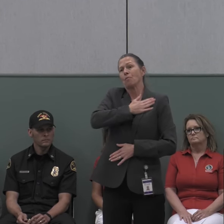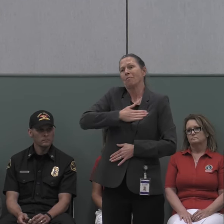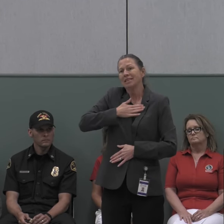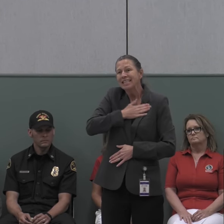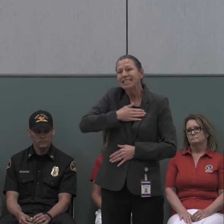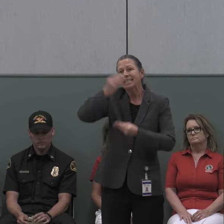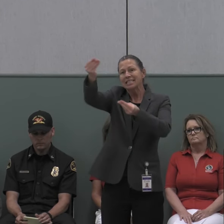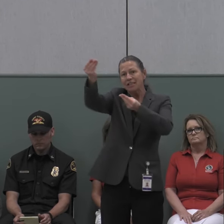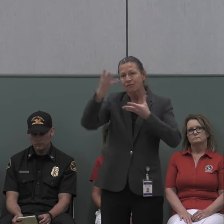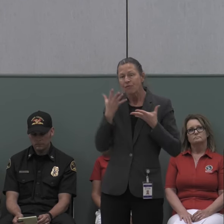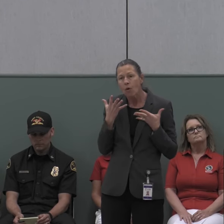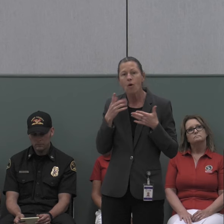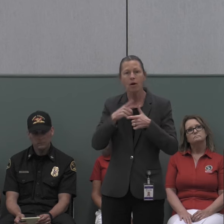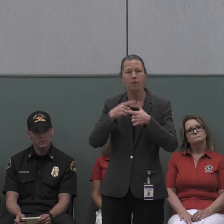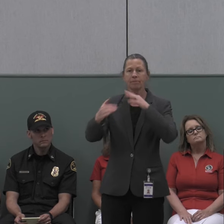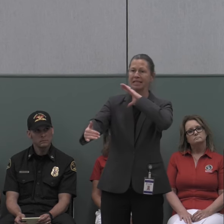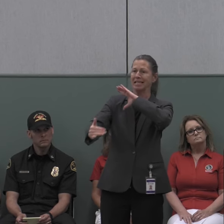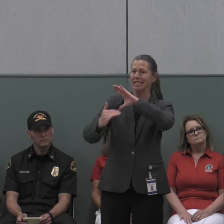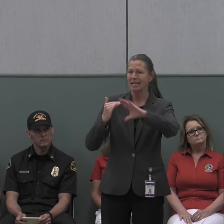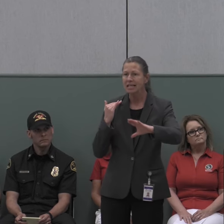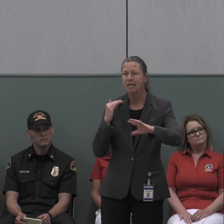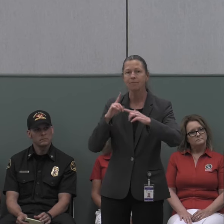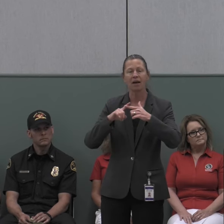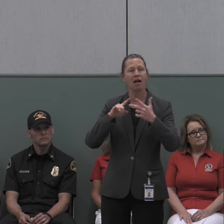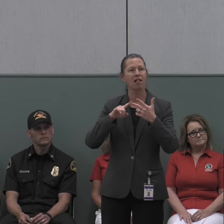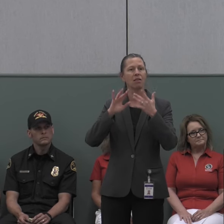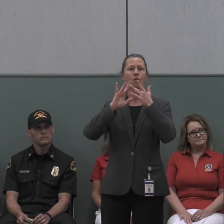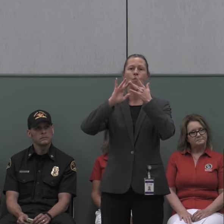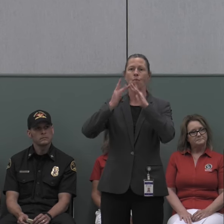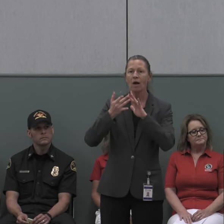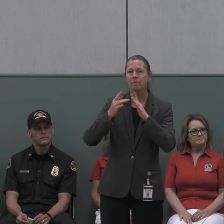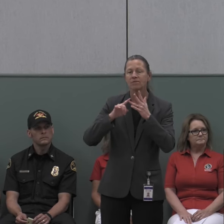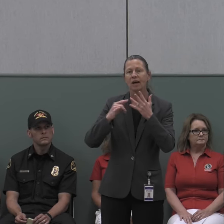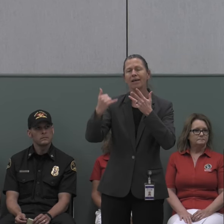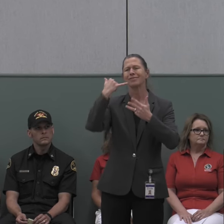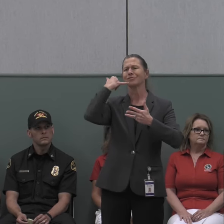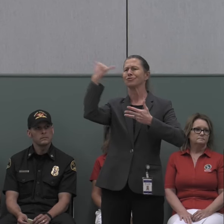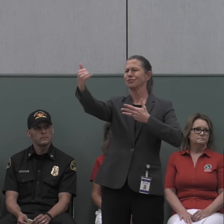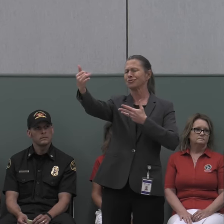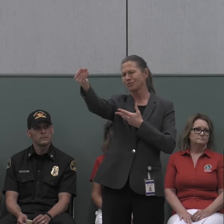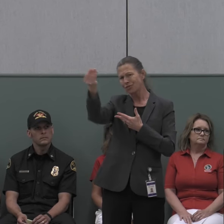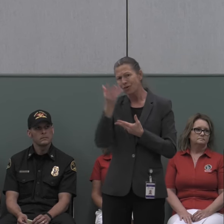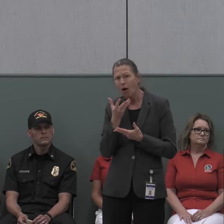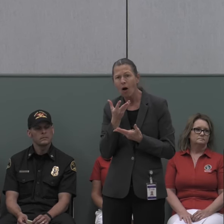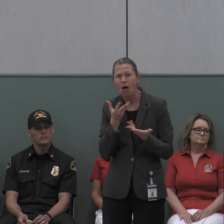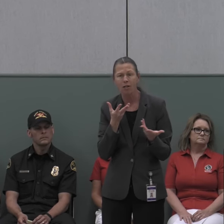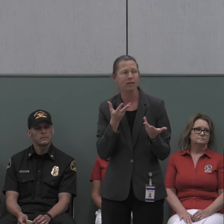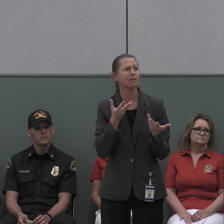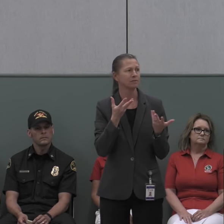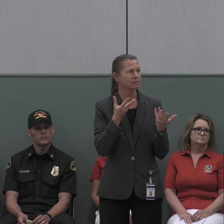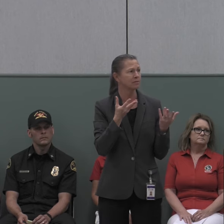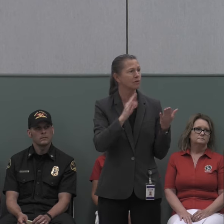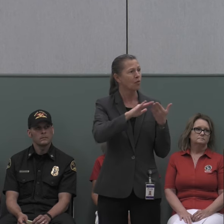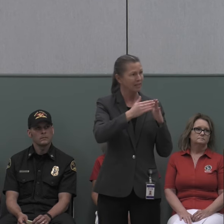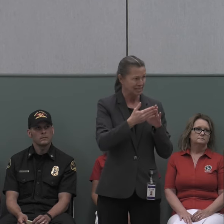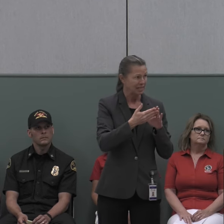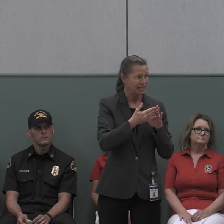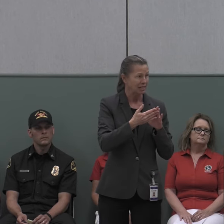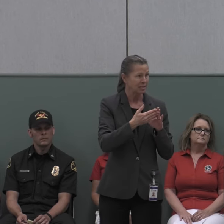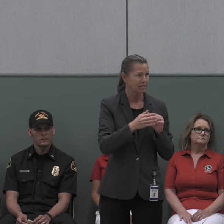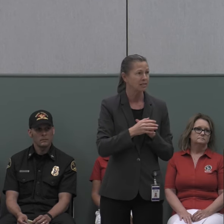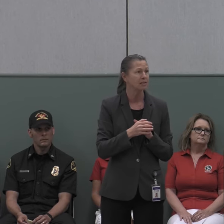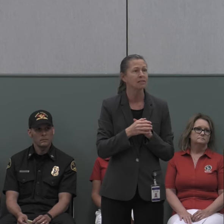me, use the email, use the website, call the city, and of course let us